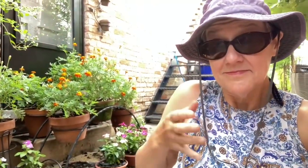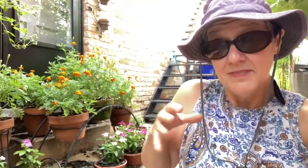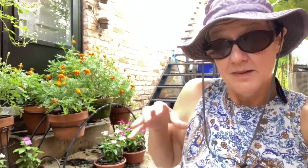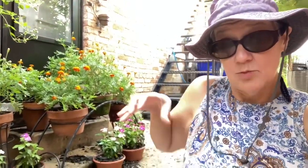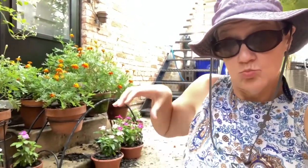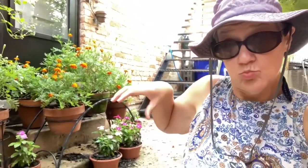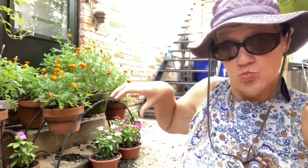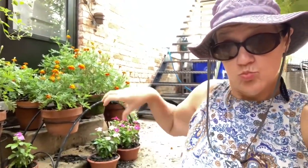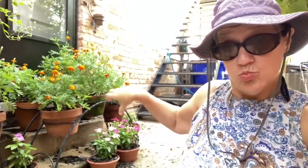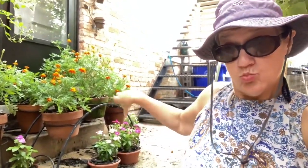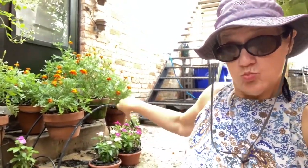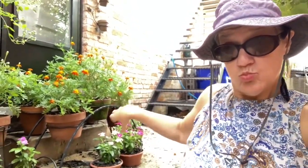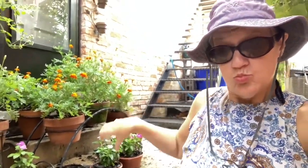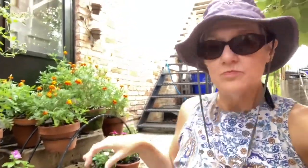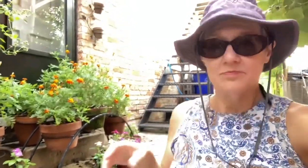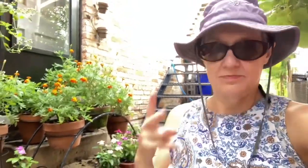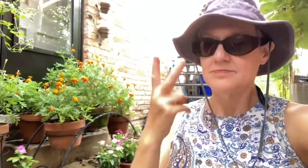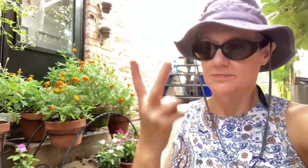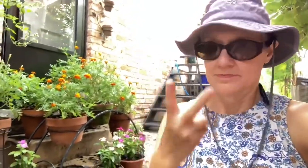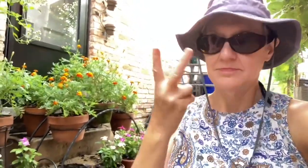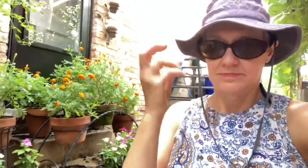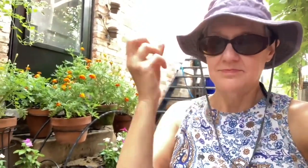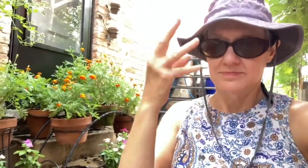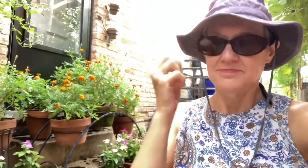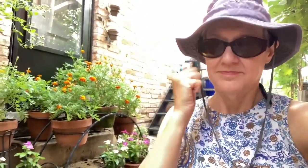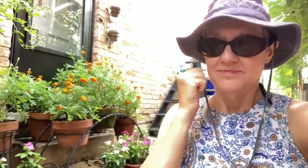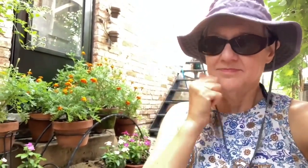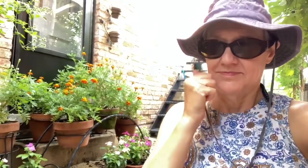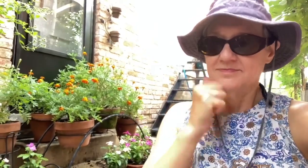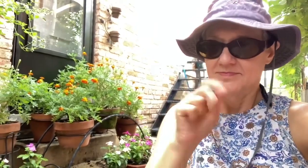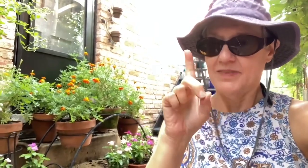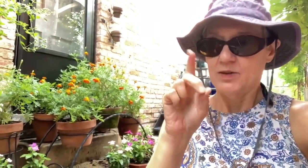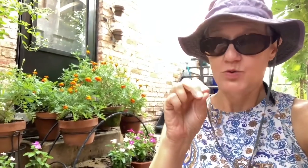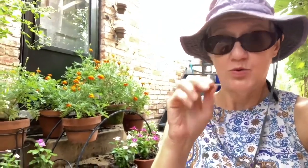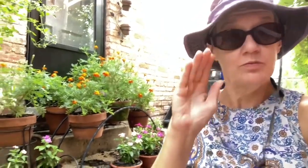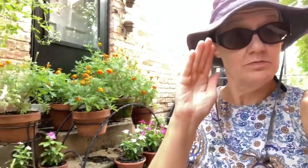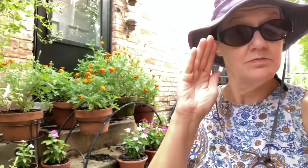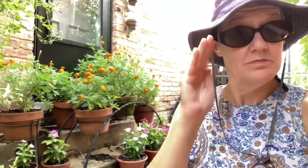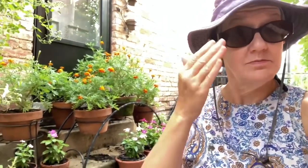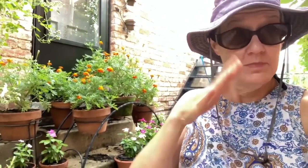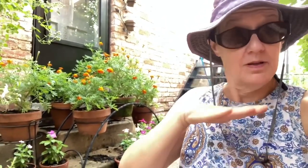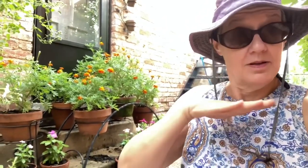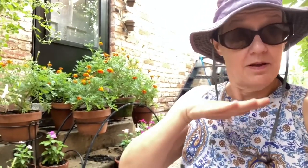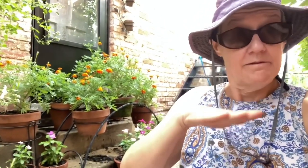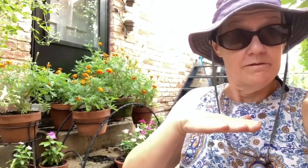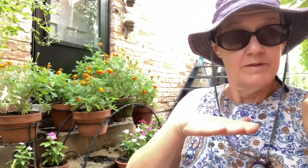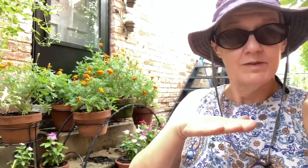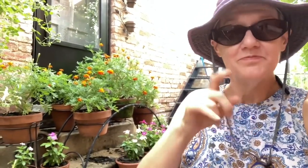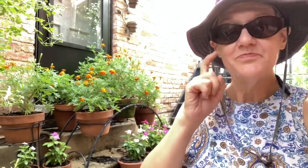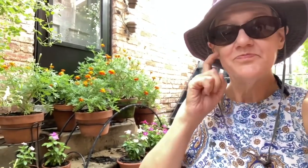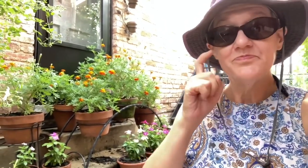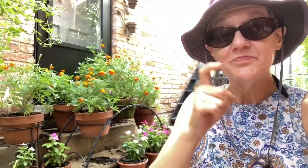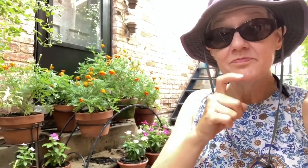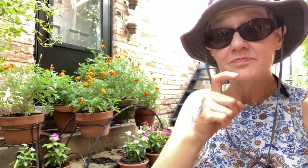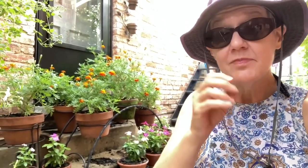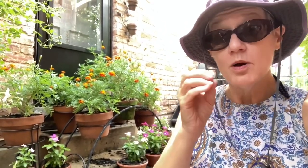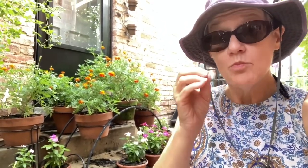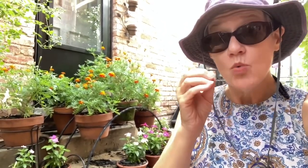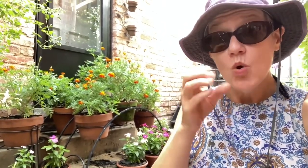Now in this area, they get the 2 hours of sunlight a day. And that seems to be enough to make them